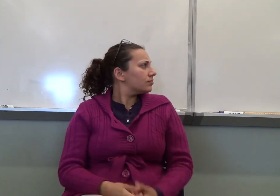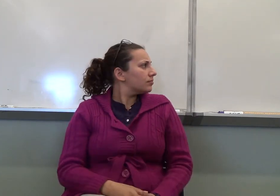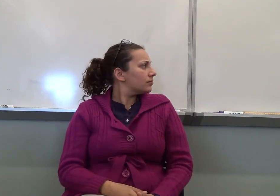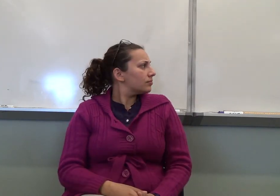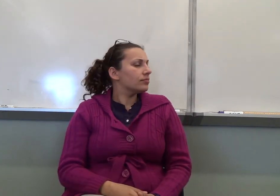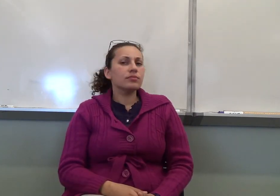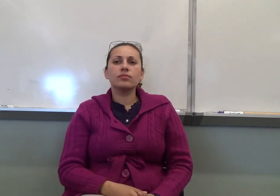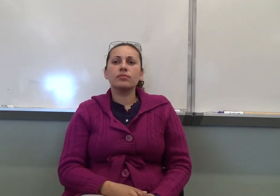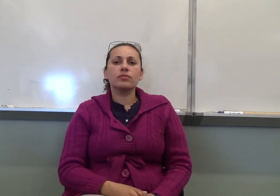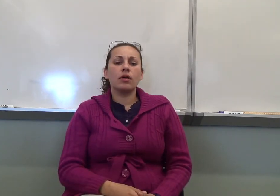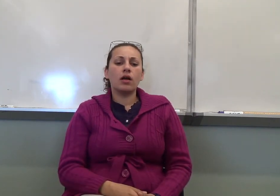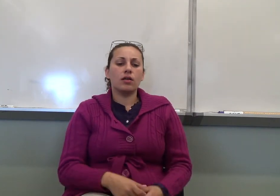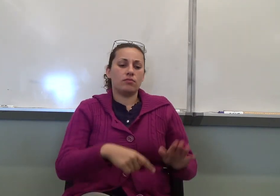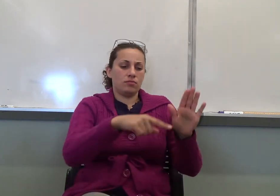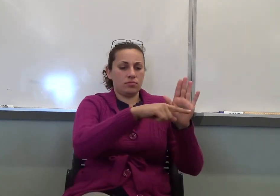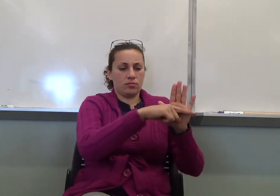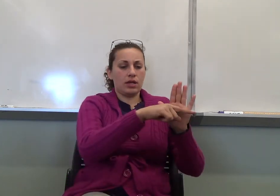subtract minus 3 from